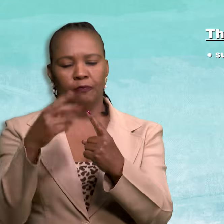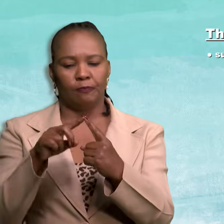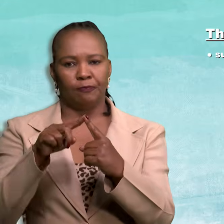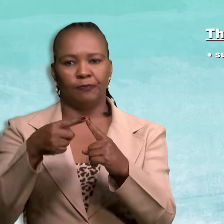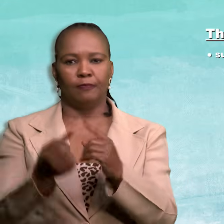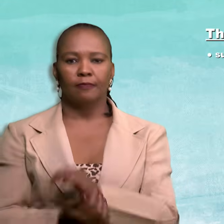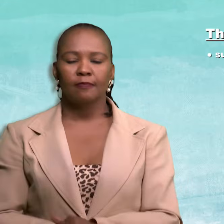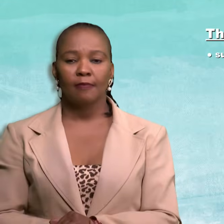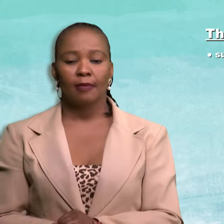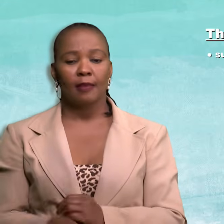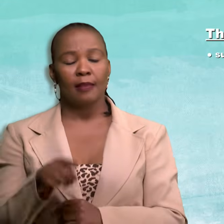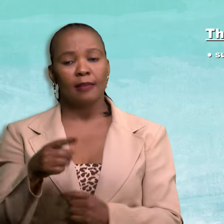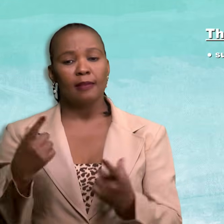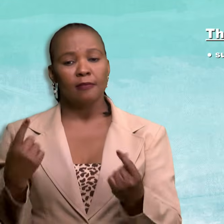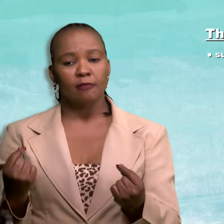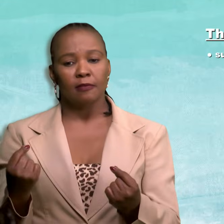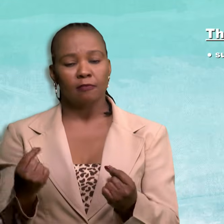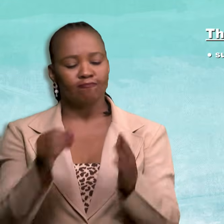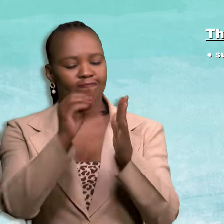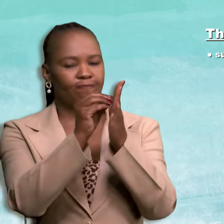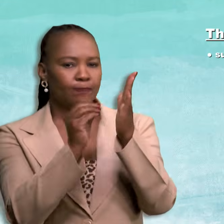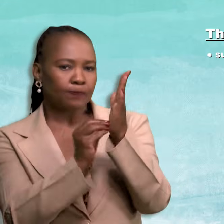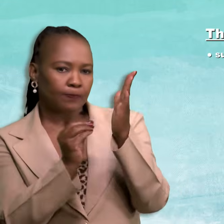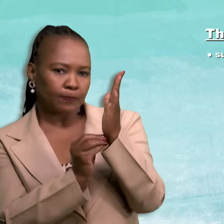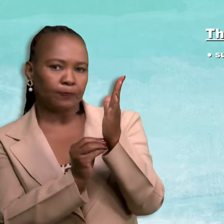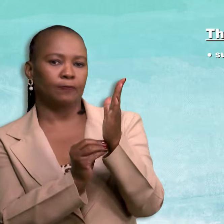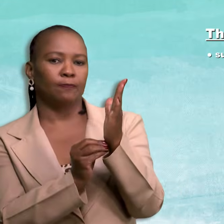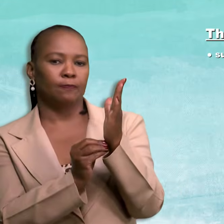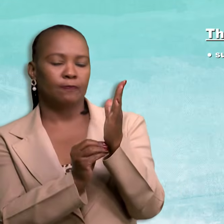view. This is done by stating the